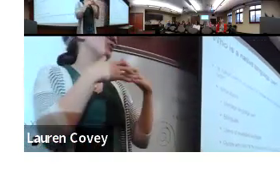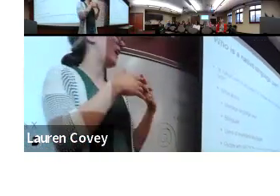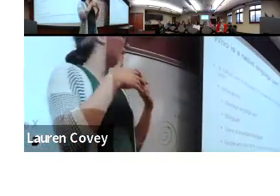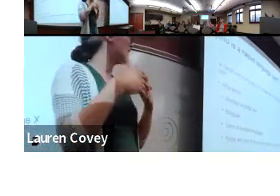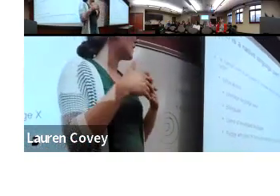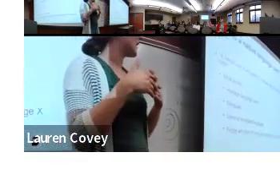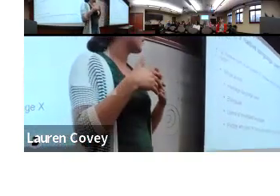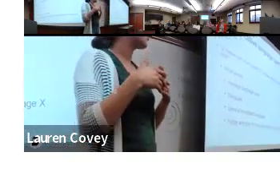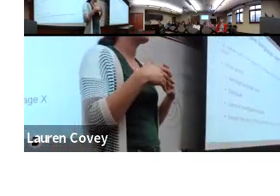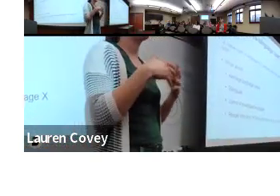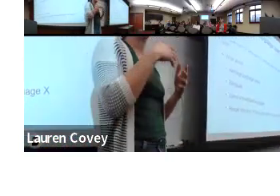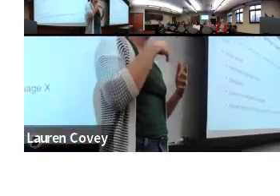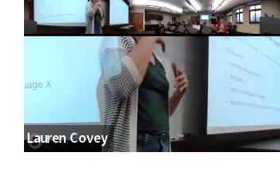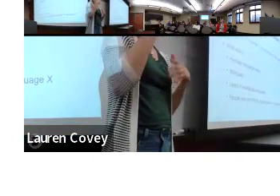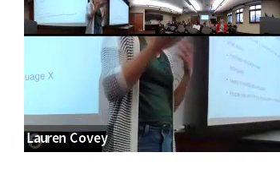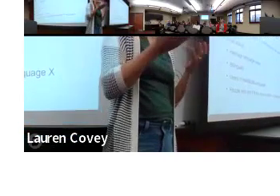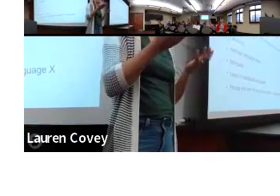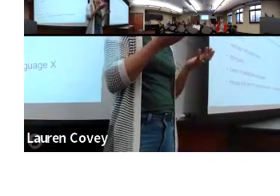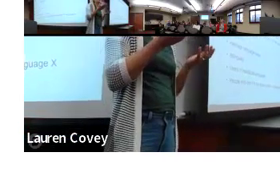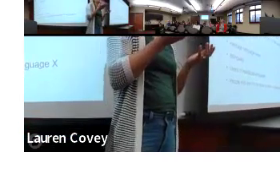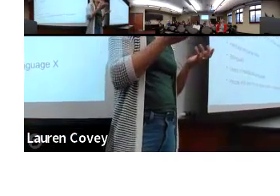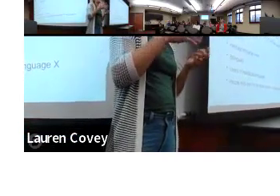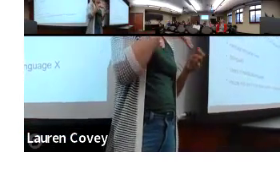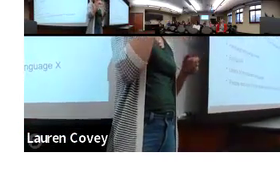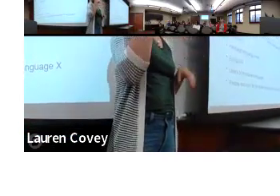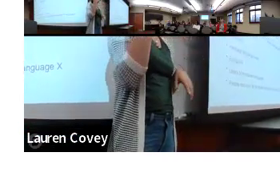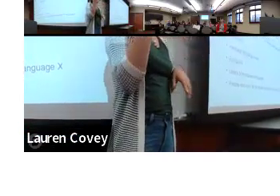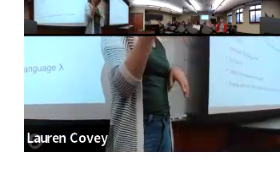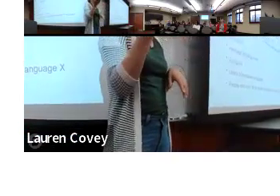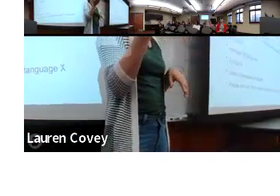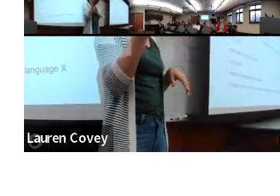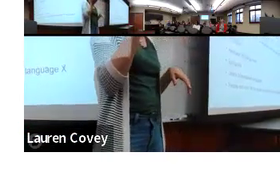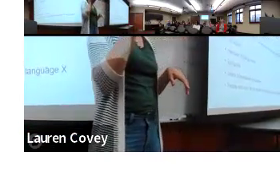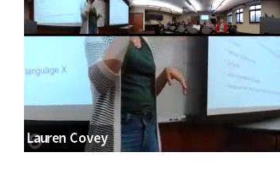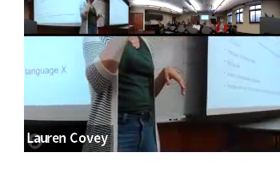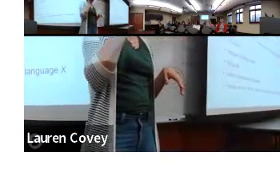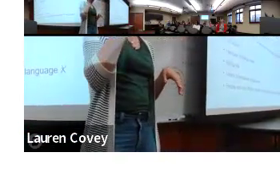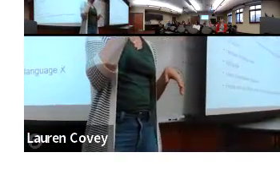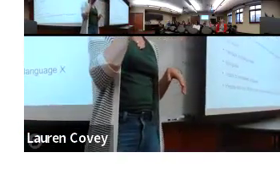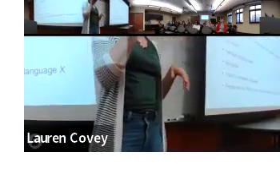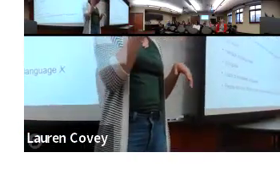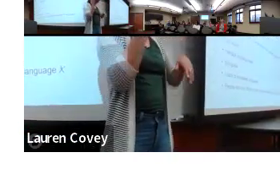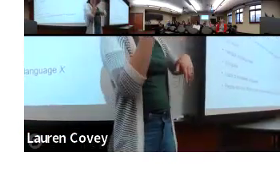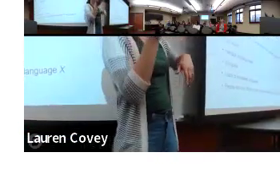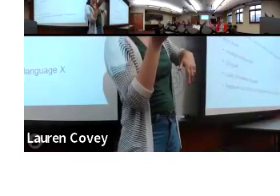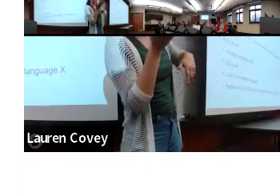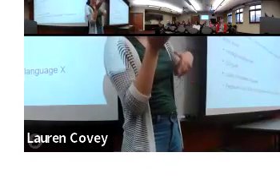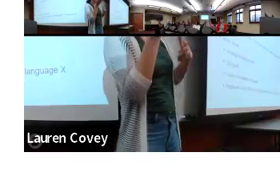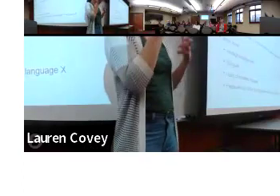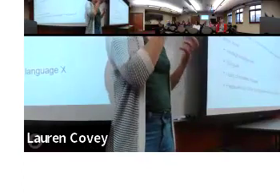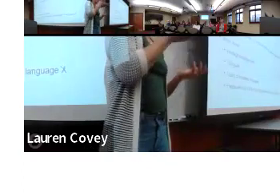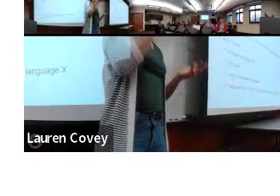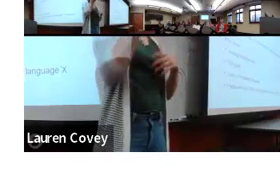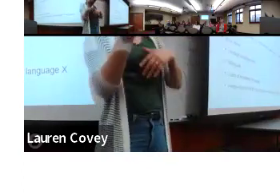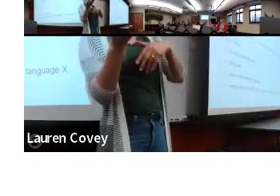different variety of that language. So say if we're talking about English, what about somebody who speaks Indian English and has done so from birth? Are we going to